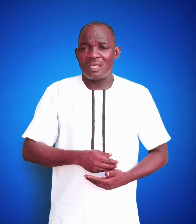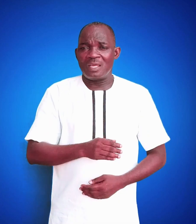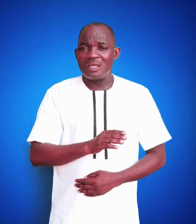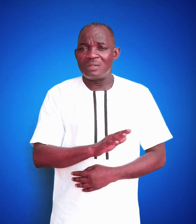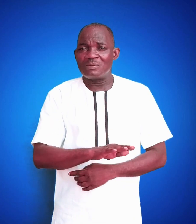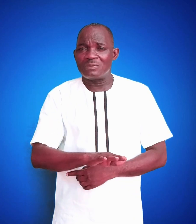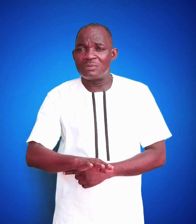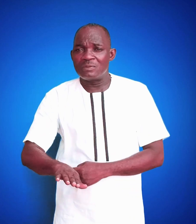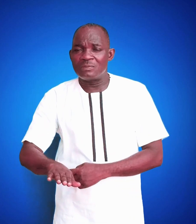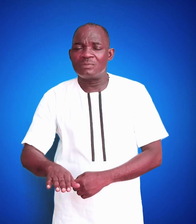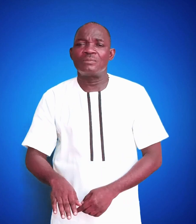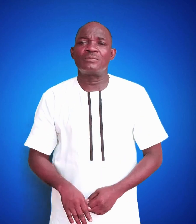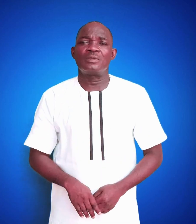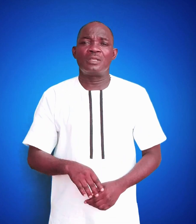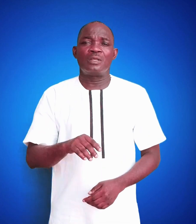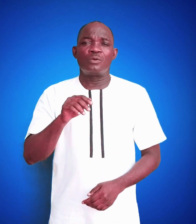toddlers,